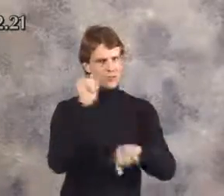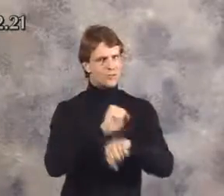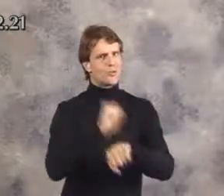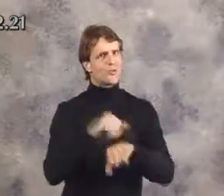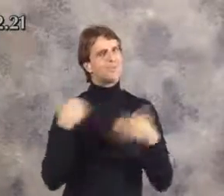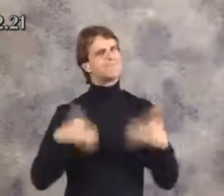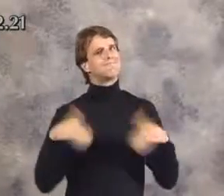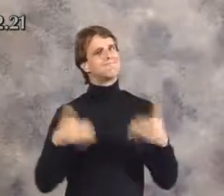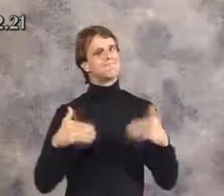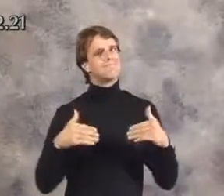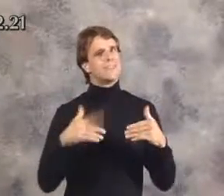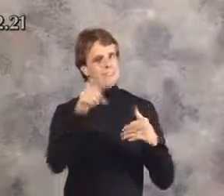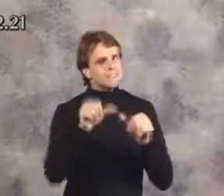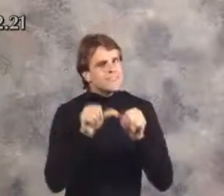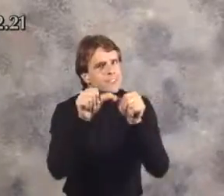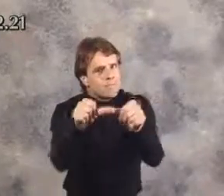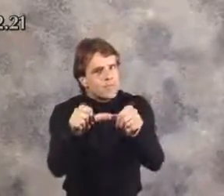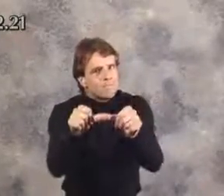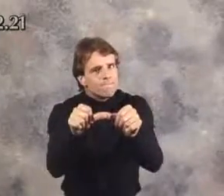Good work! Keep it up.